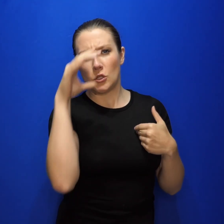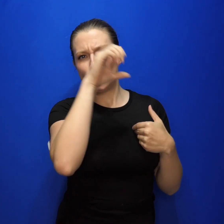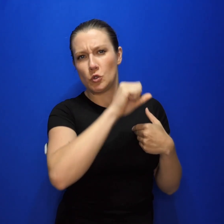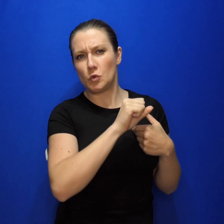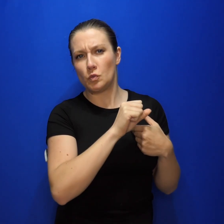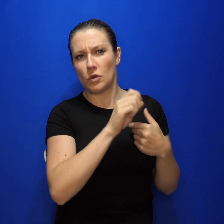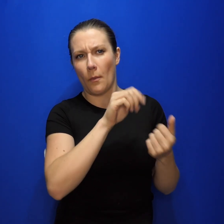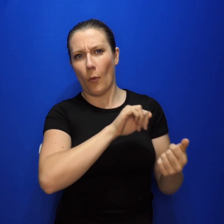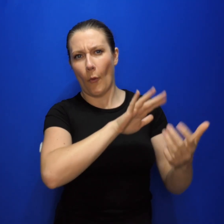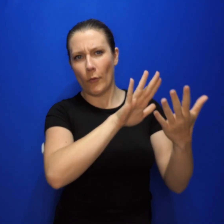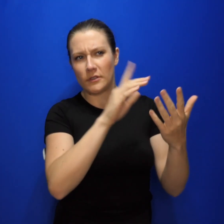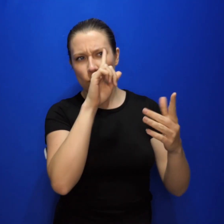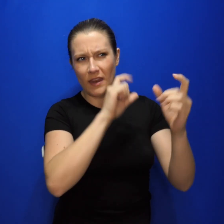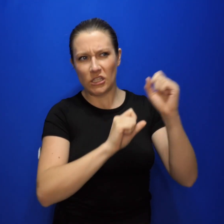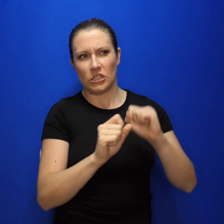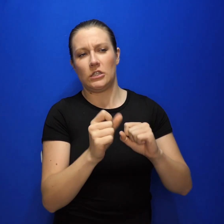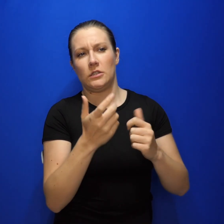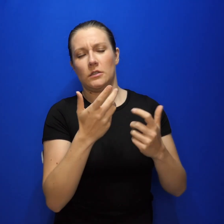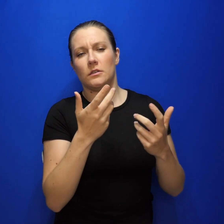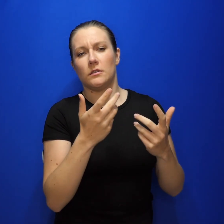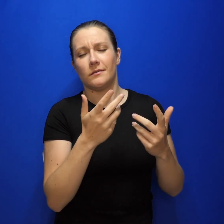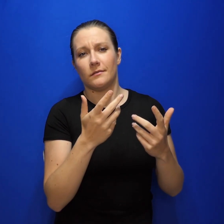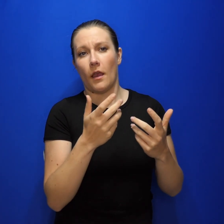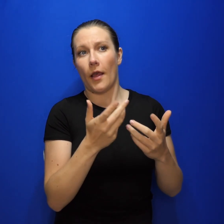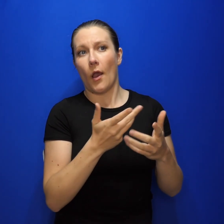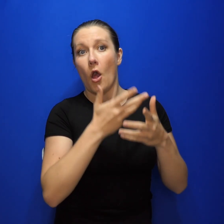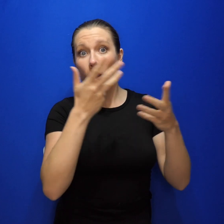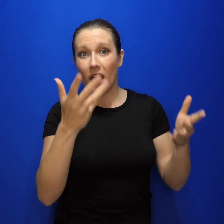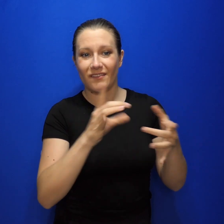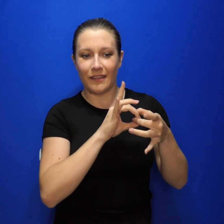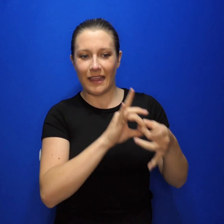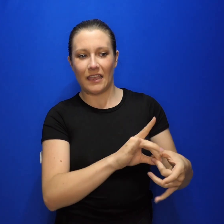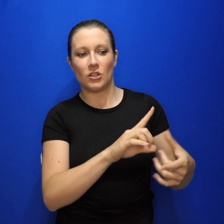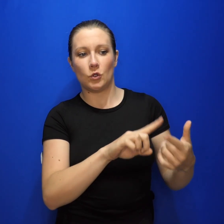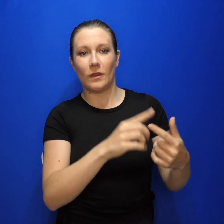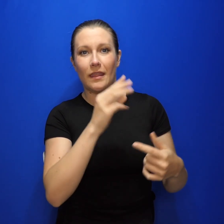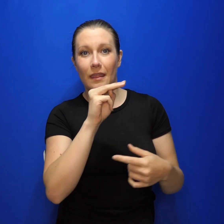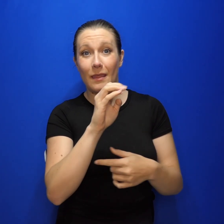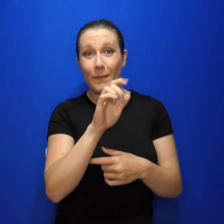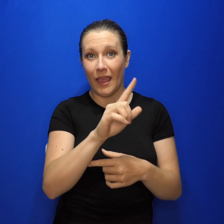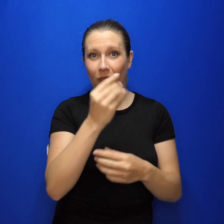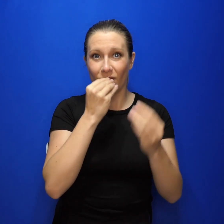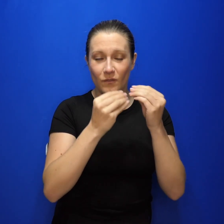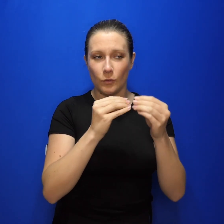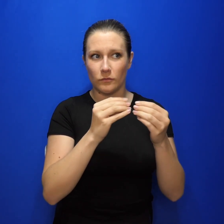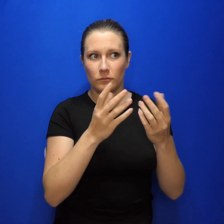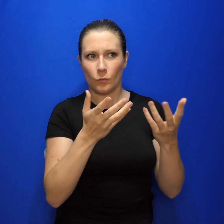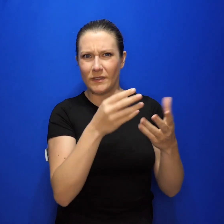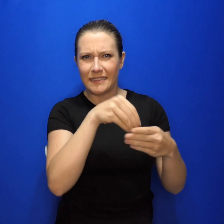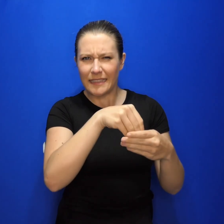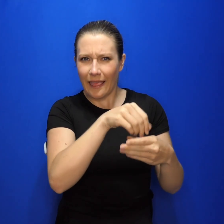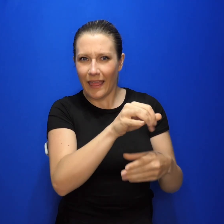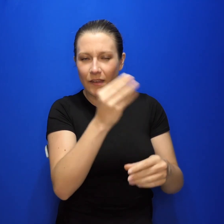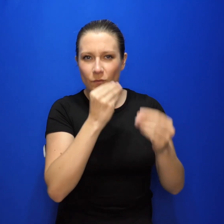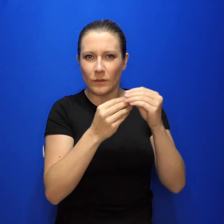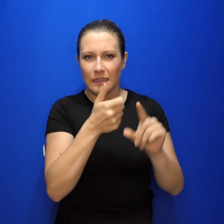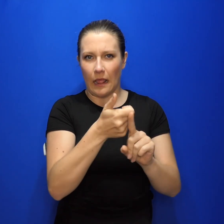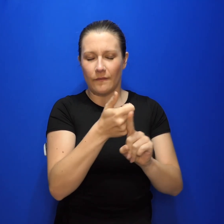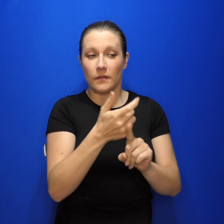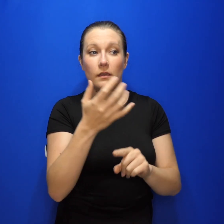strategy to get going with. Again, a lot of it is relative to the content of the meal. And, if you're sitting down